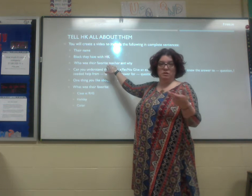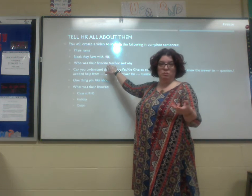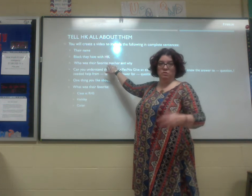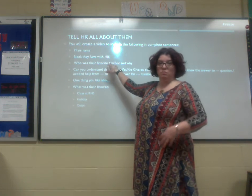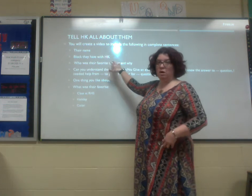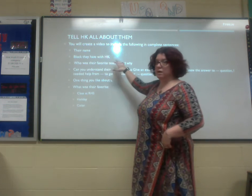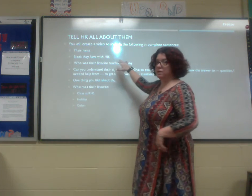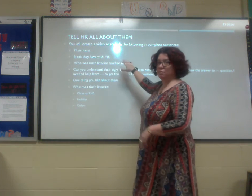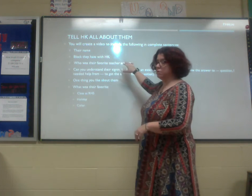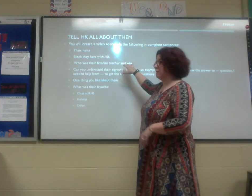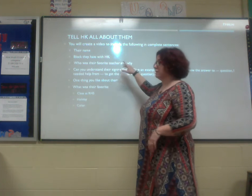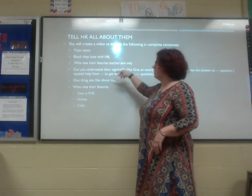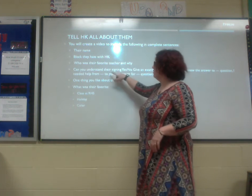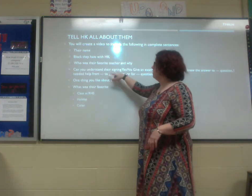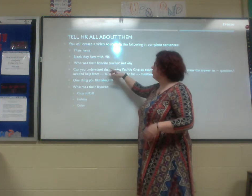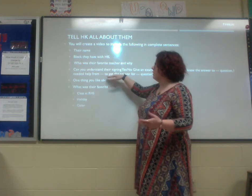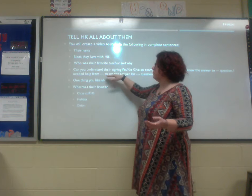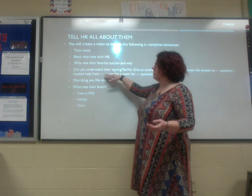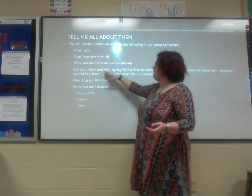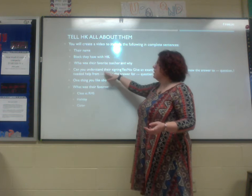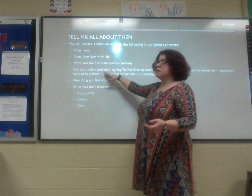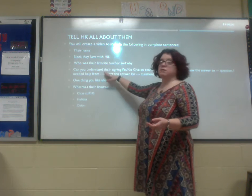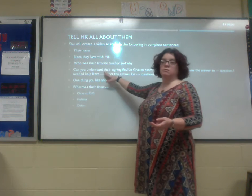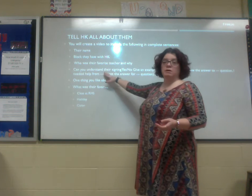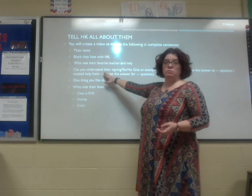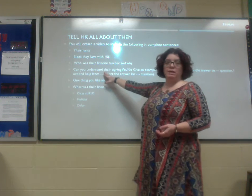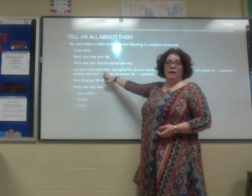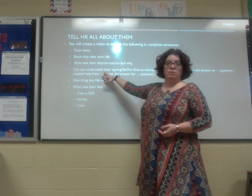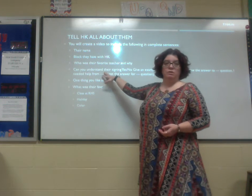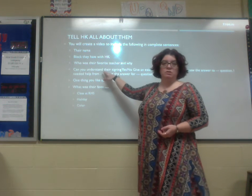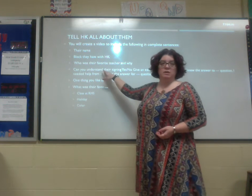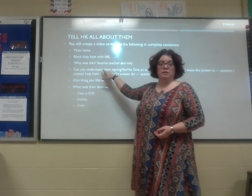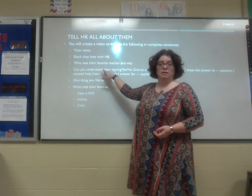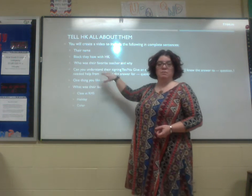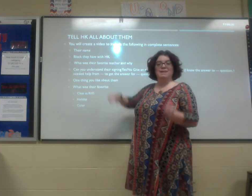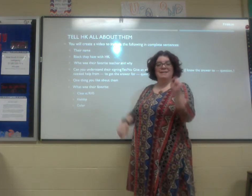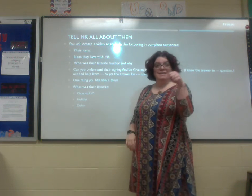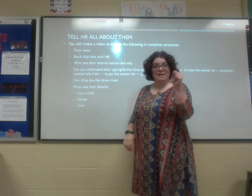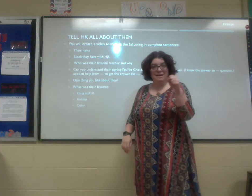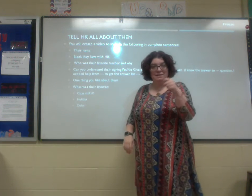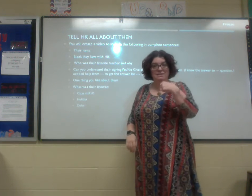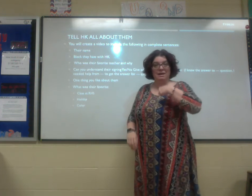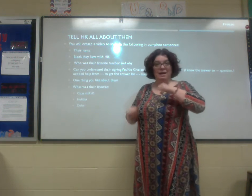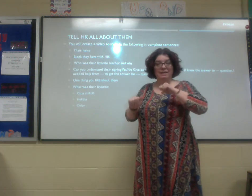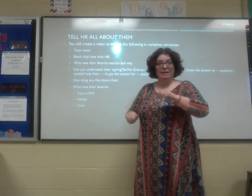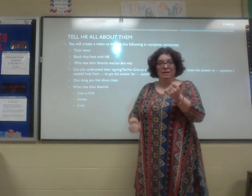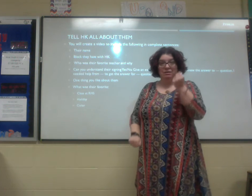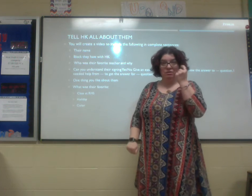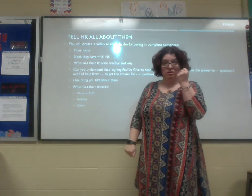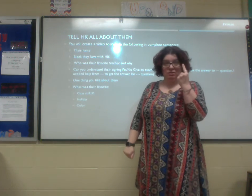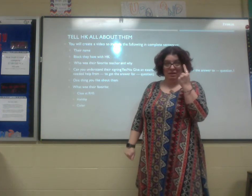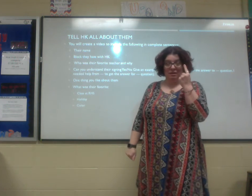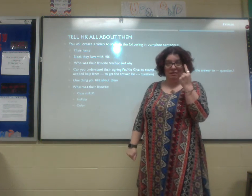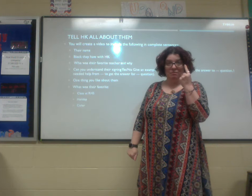was and why they put that down, or why their favorite. The biggest one, can you understand them? Yes, I can understand them,